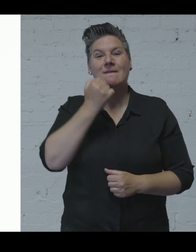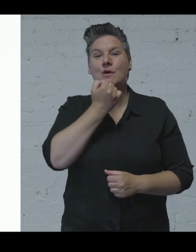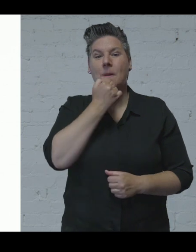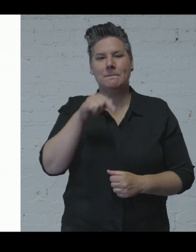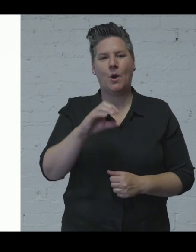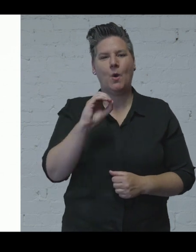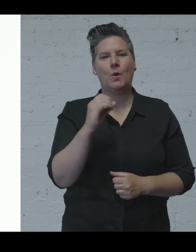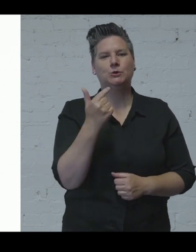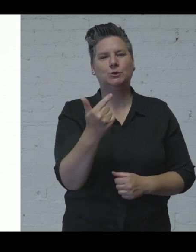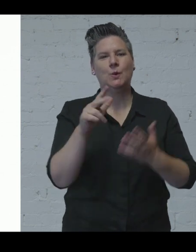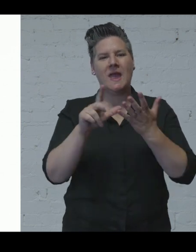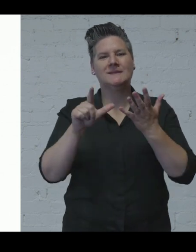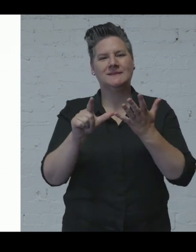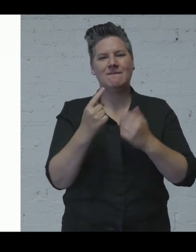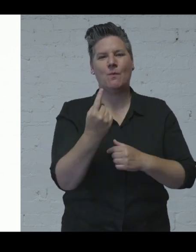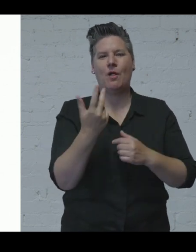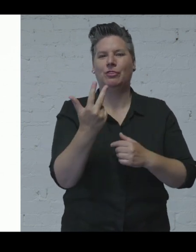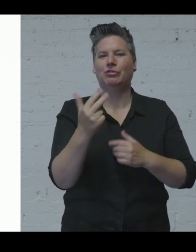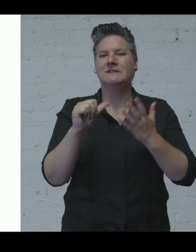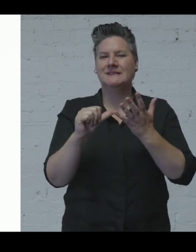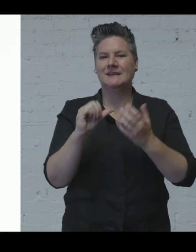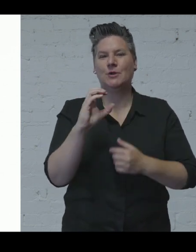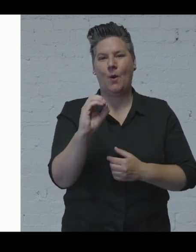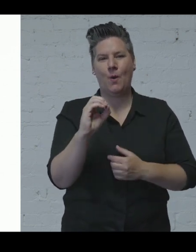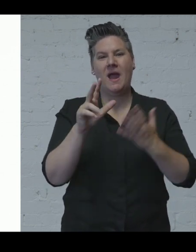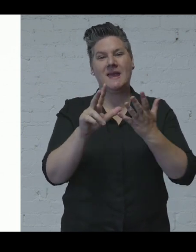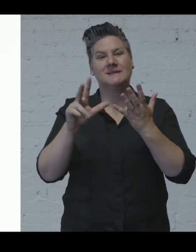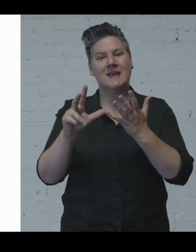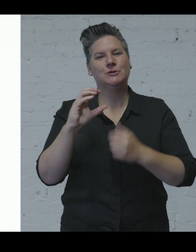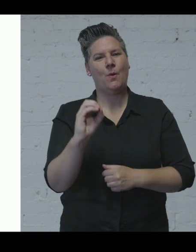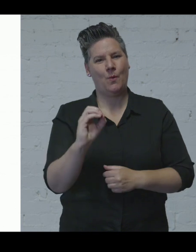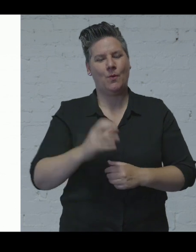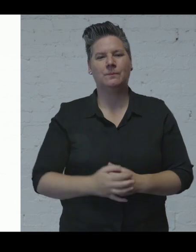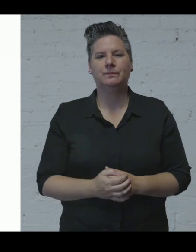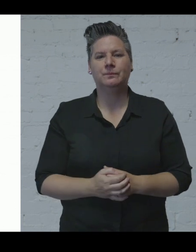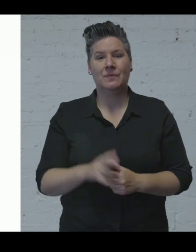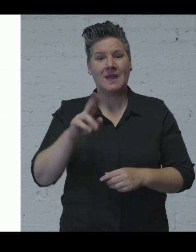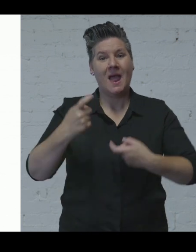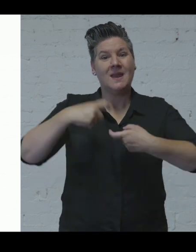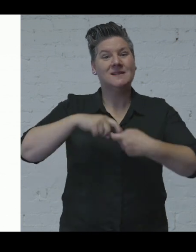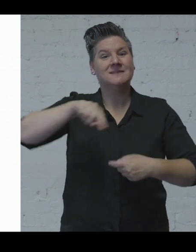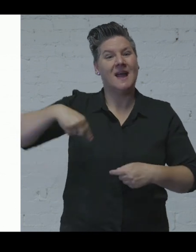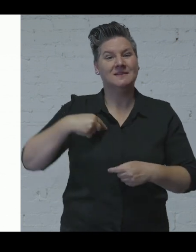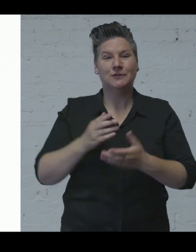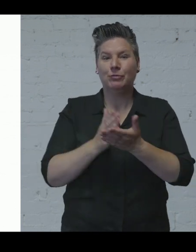Our telephone number is 028 71 360 880.